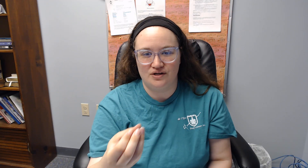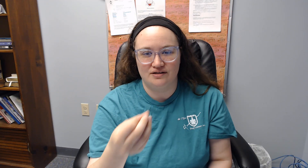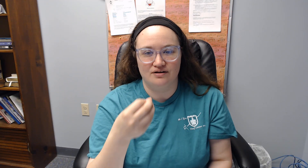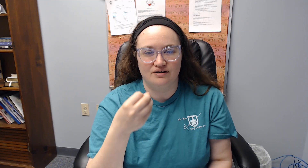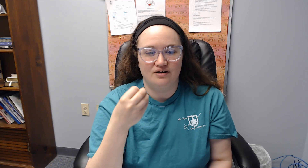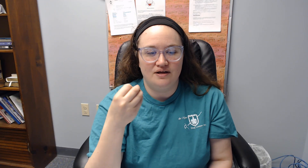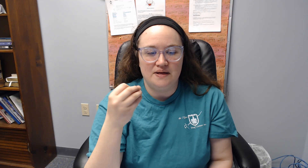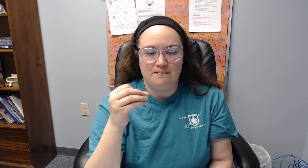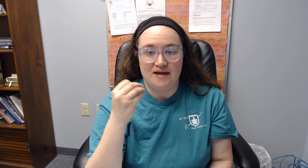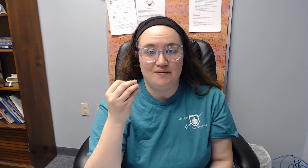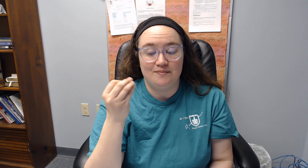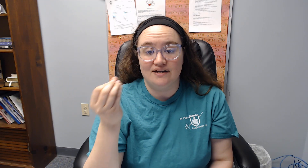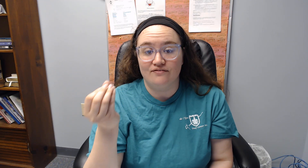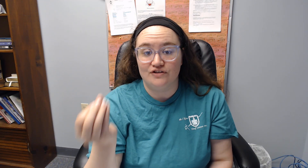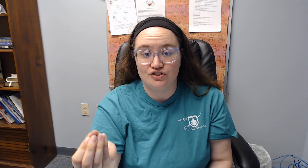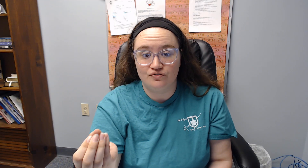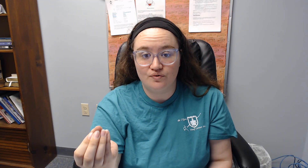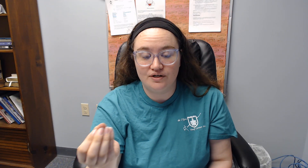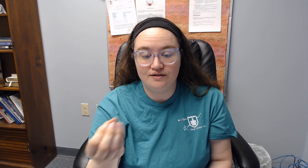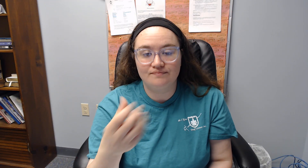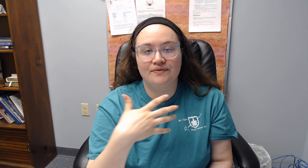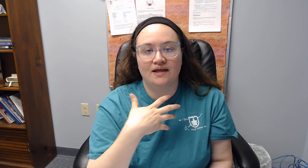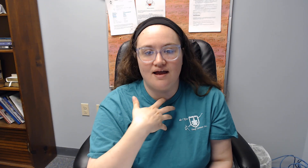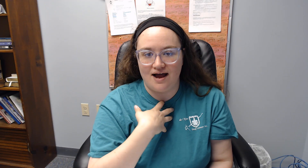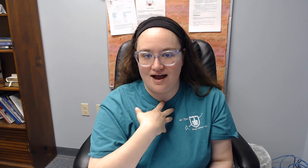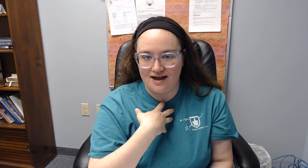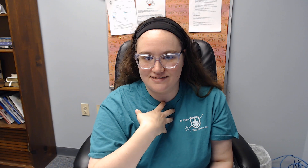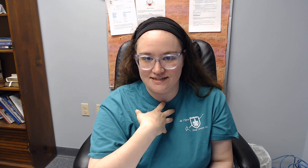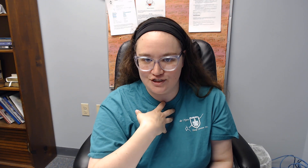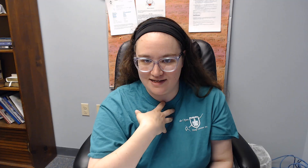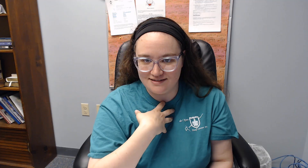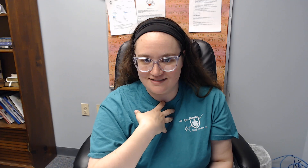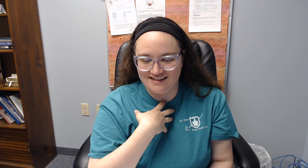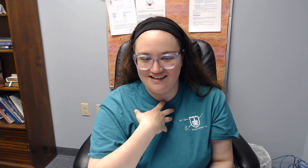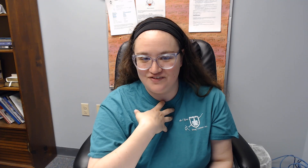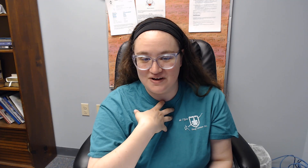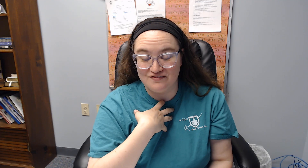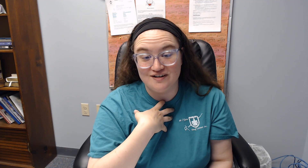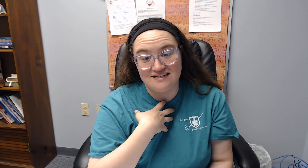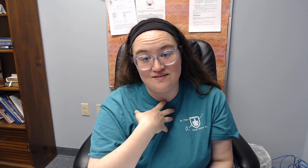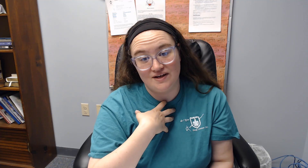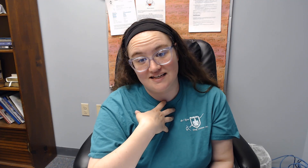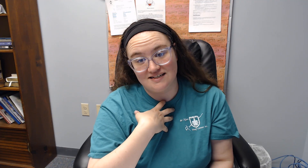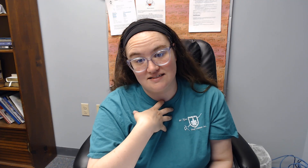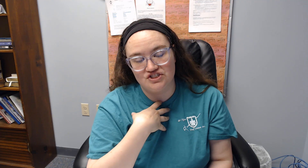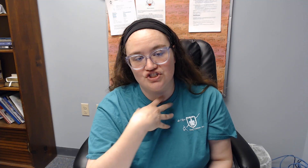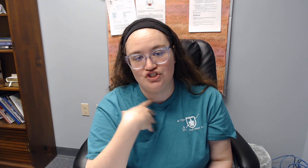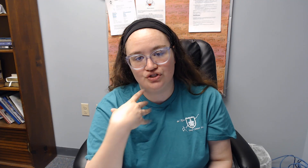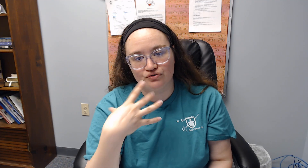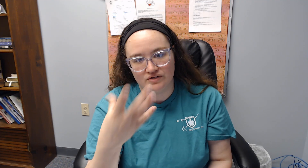cochlear may be beneficial for you. I suggest, if you ever need to make that decision, do your